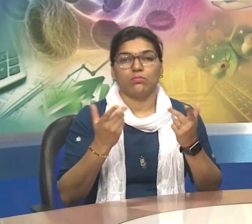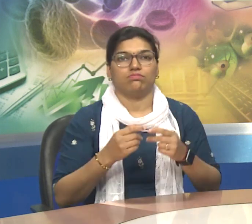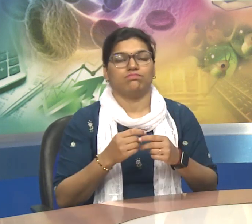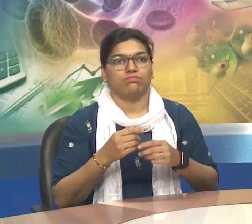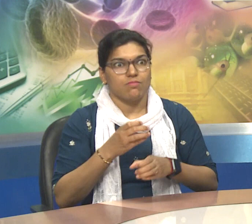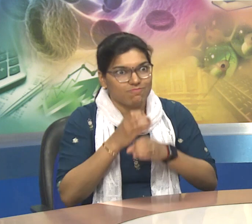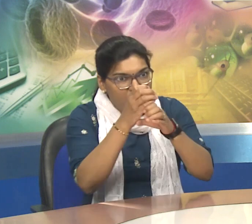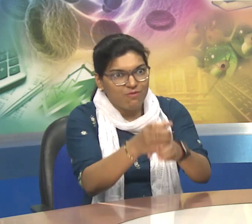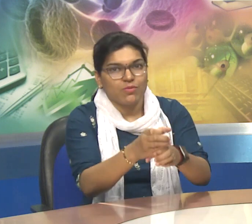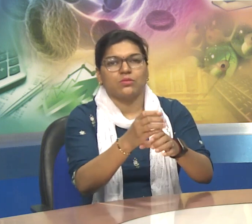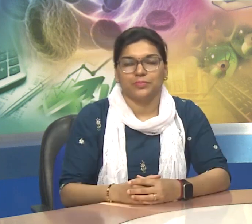Rewards.